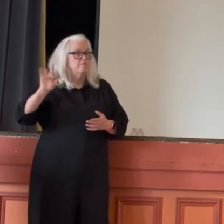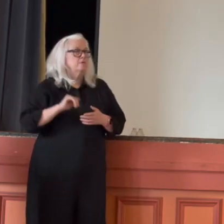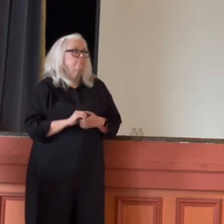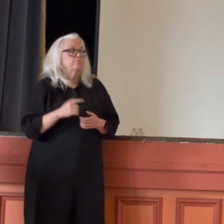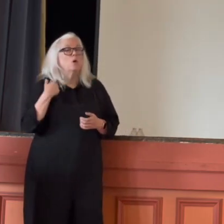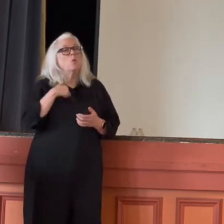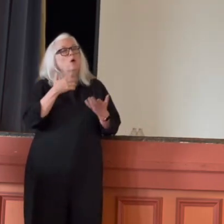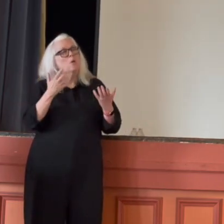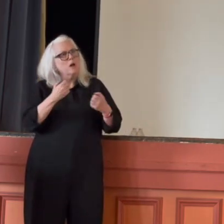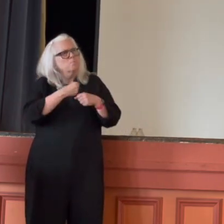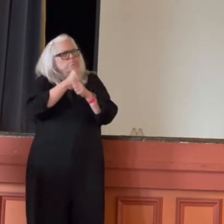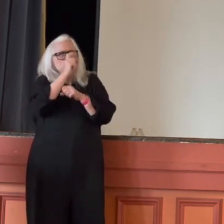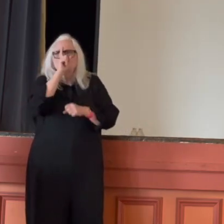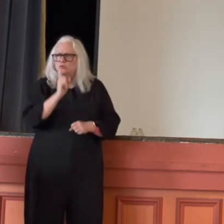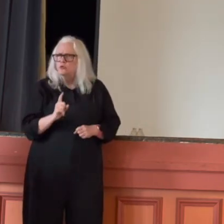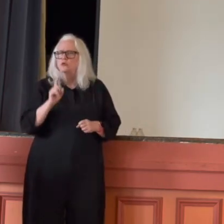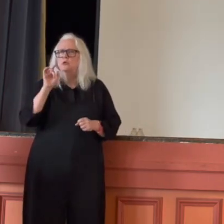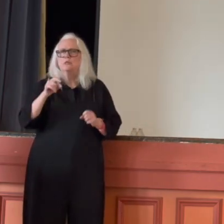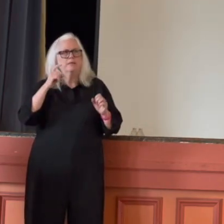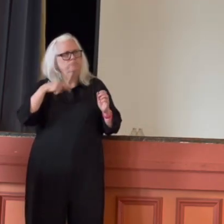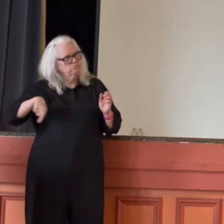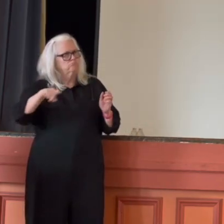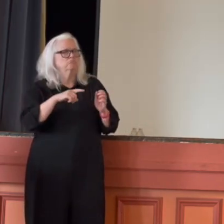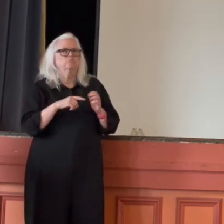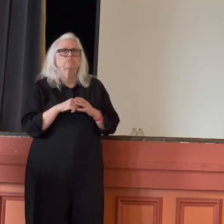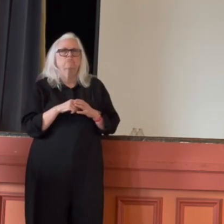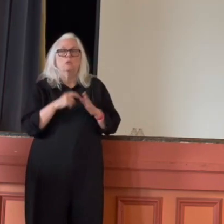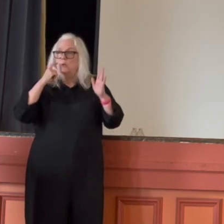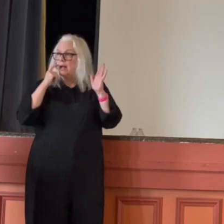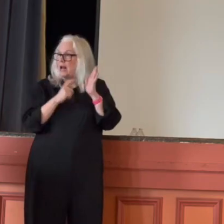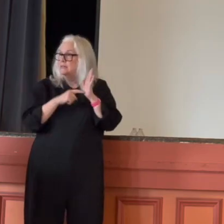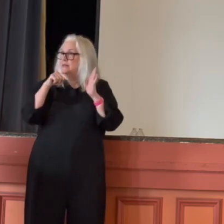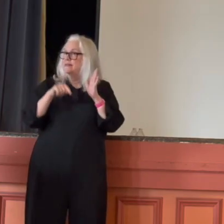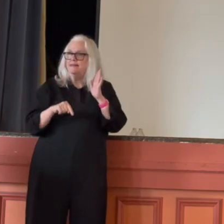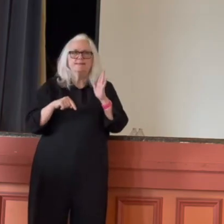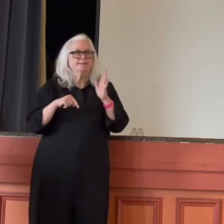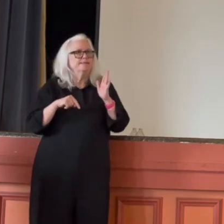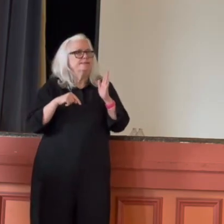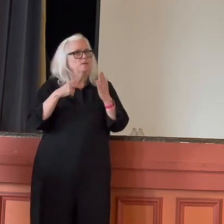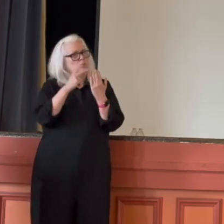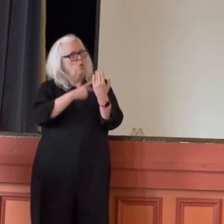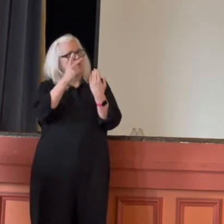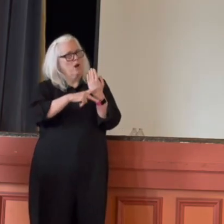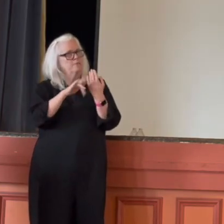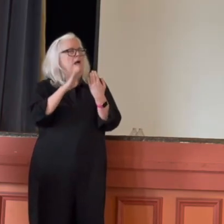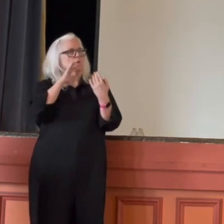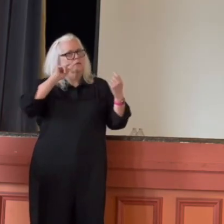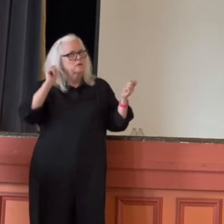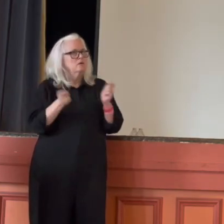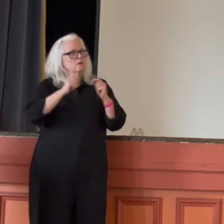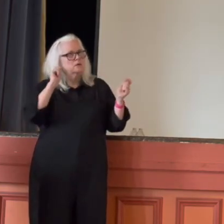We want to be sure that it's recognized that this is an evolving program. It